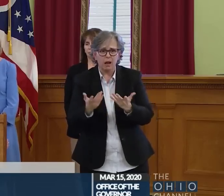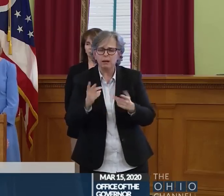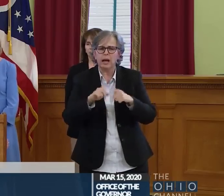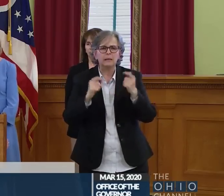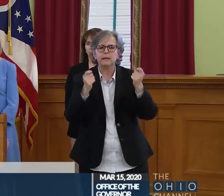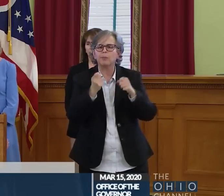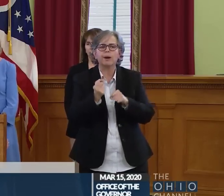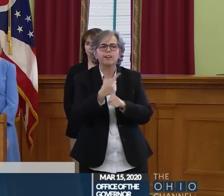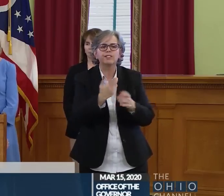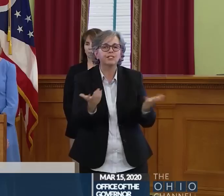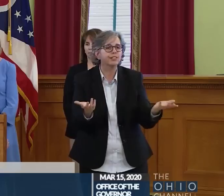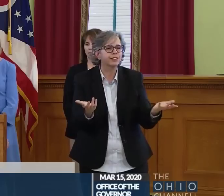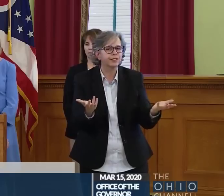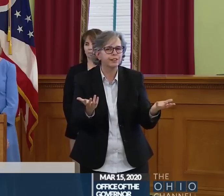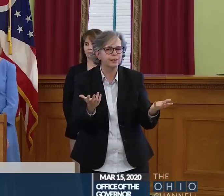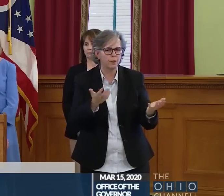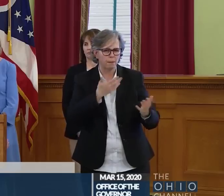crucial time.